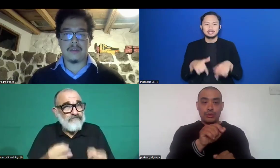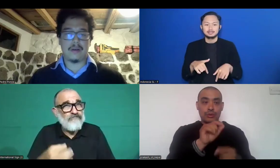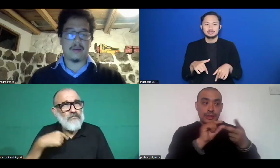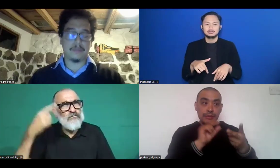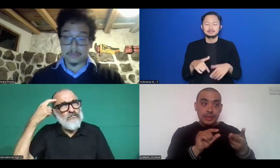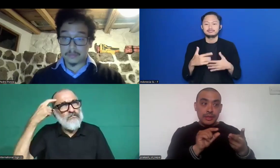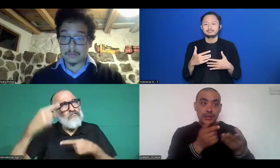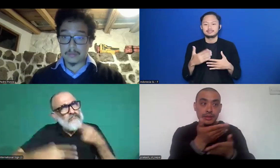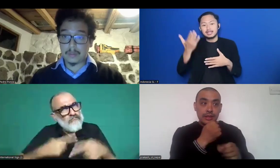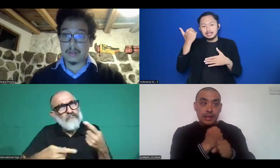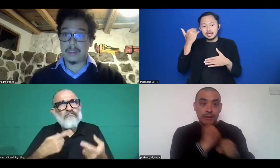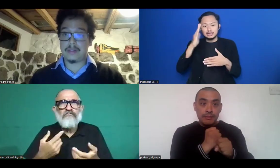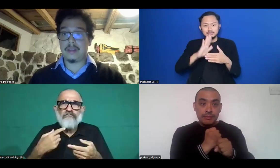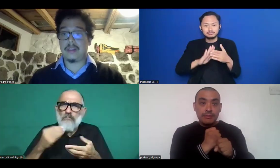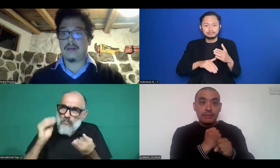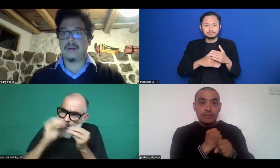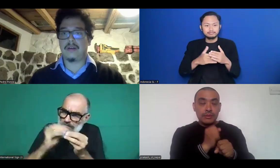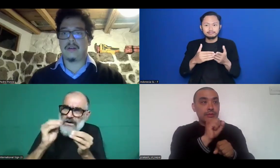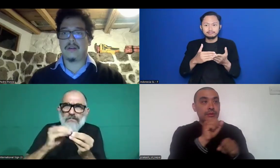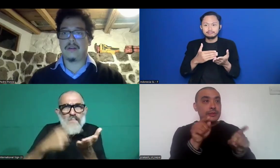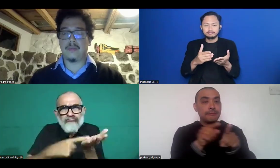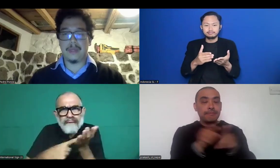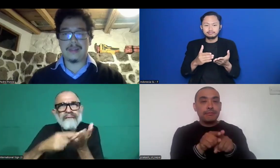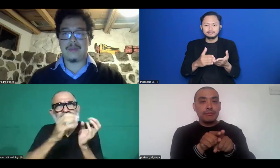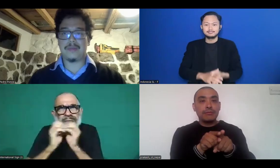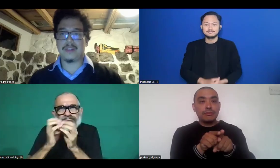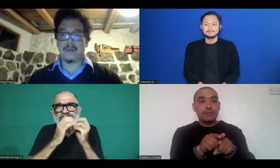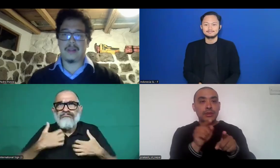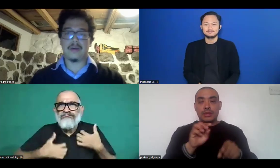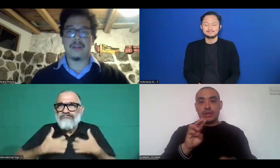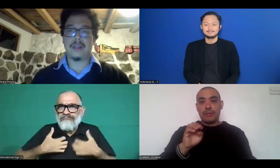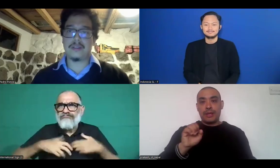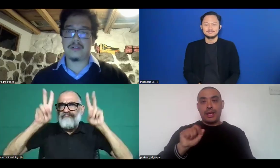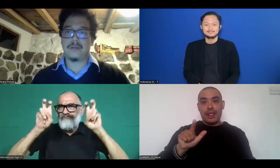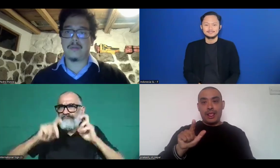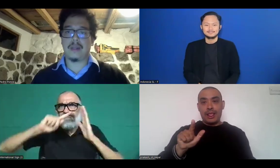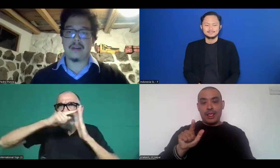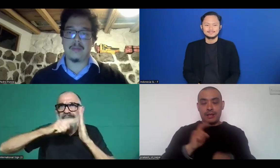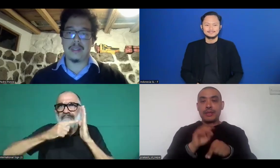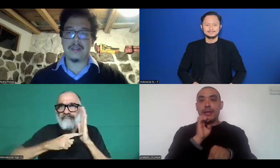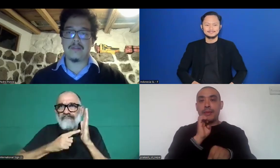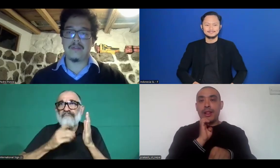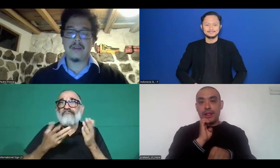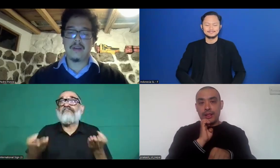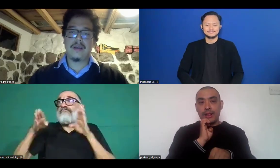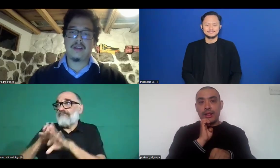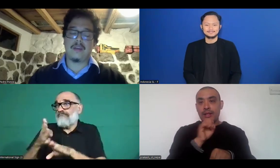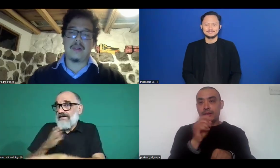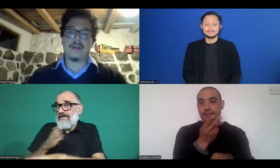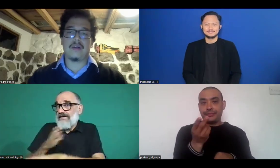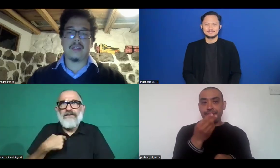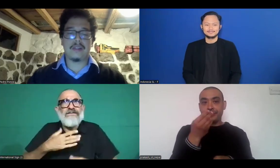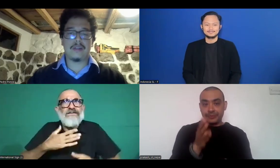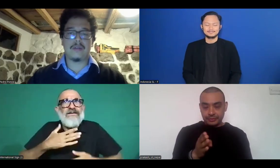shared, there is the meal team's email contacts, so Melanie and myself,